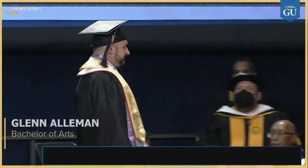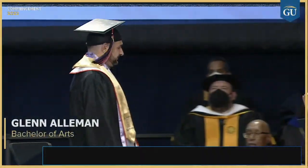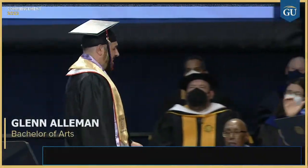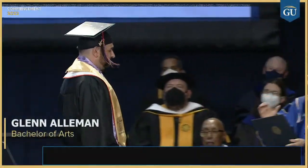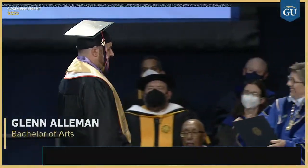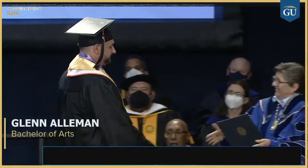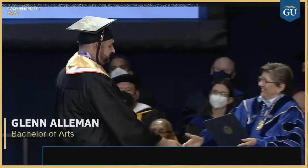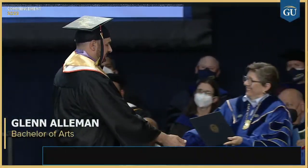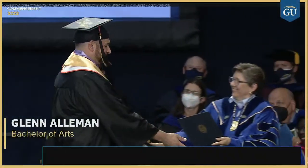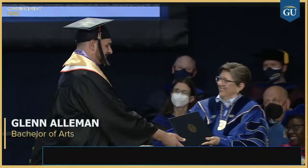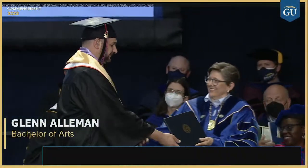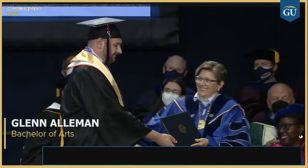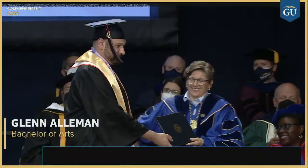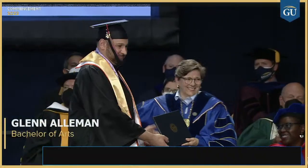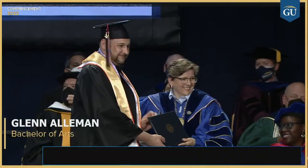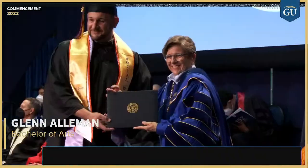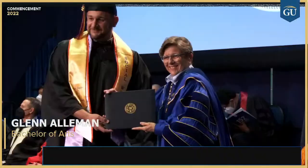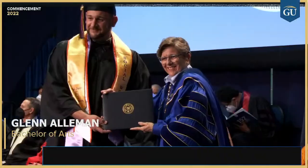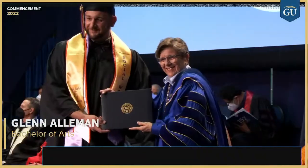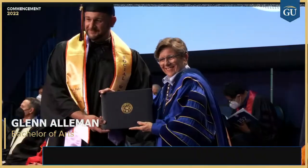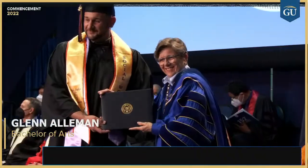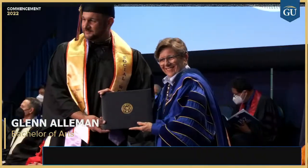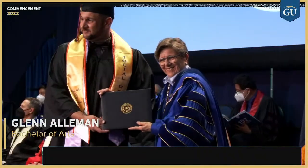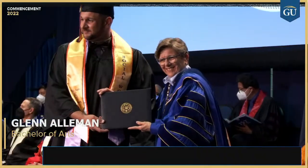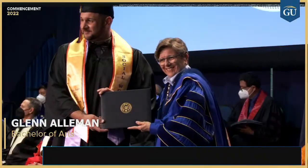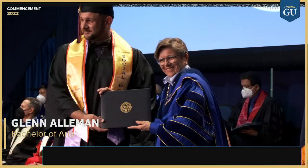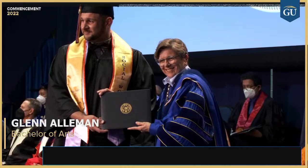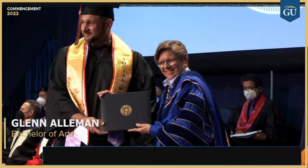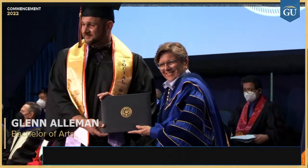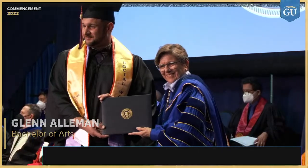Vincent Alvarez, Bachelor of Arts, cum laude.